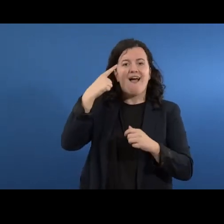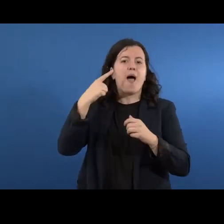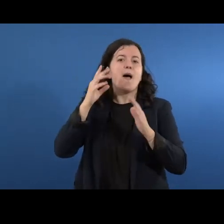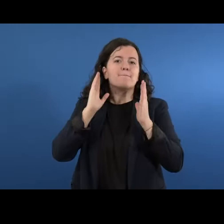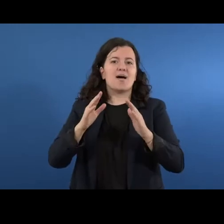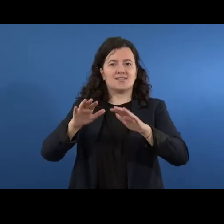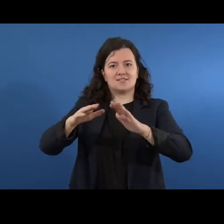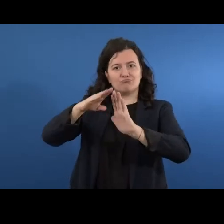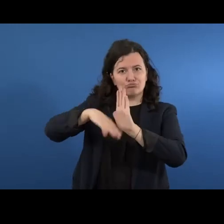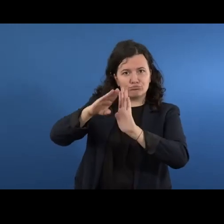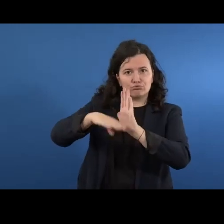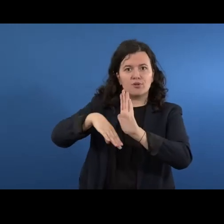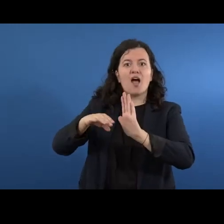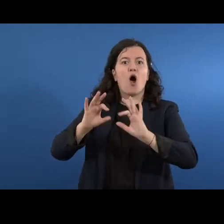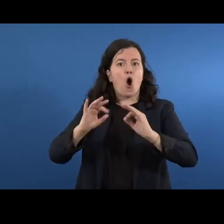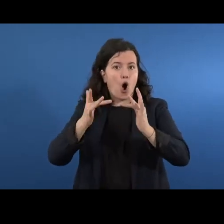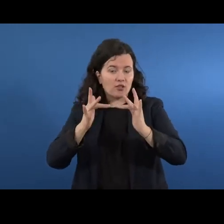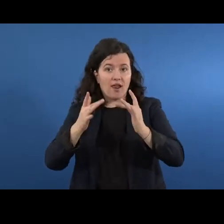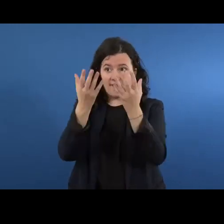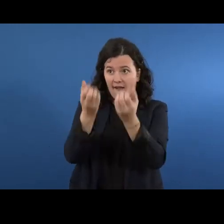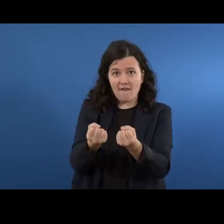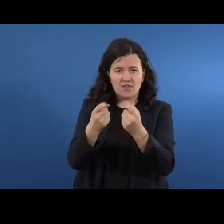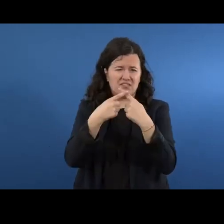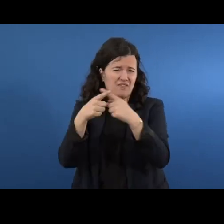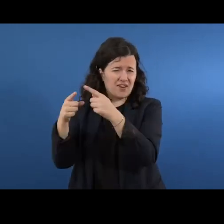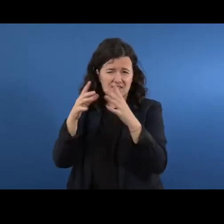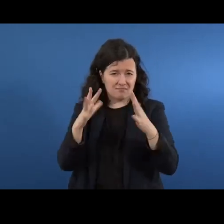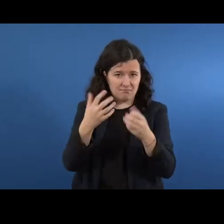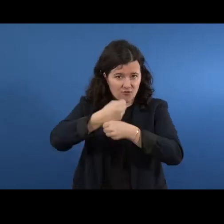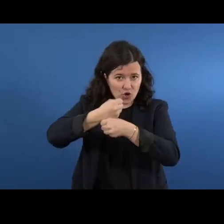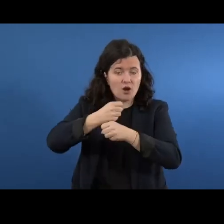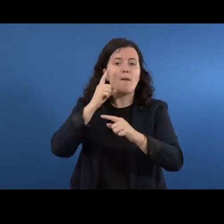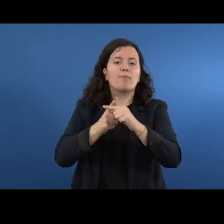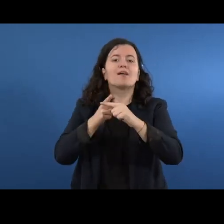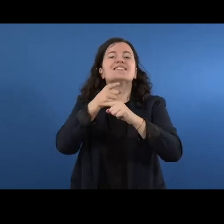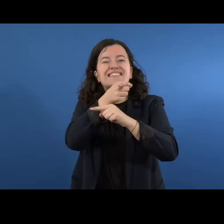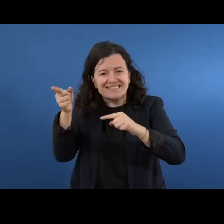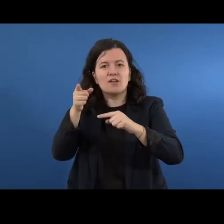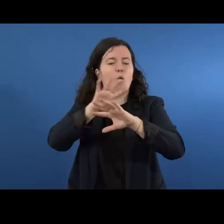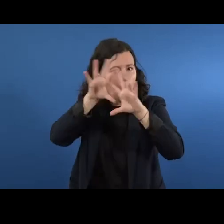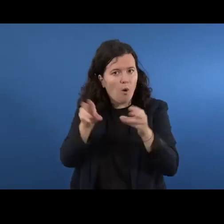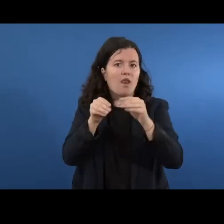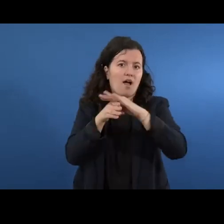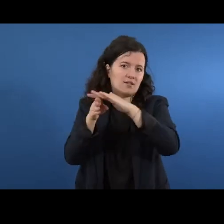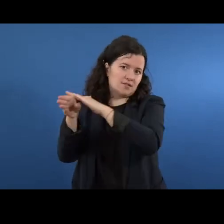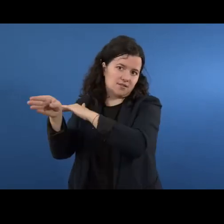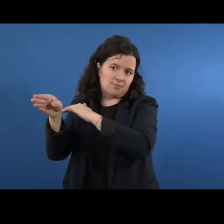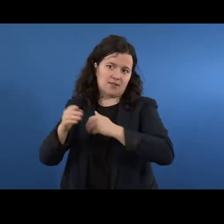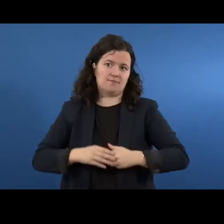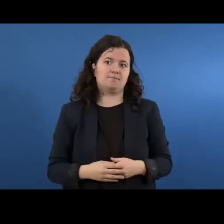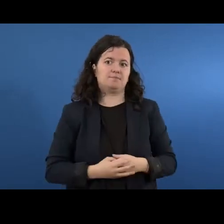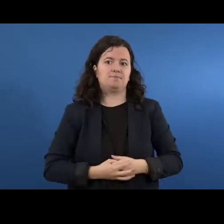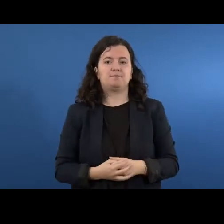and provide accessible ones. Another aspect maybe is the fact that it's very